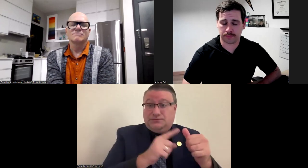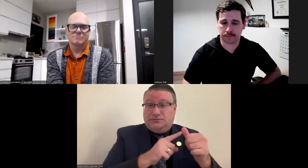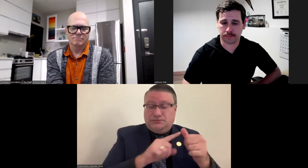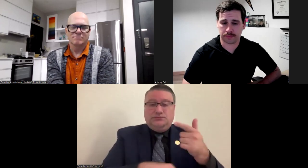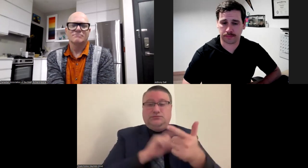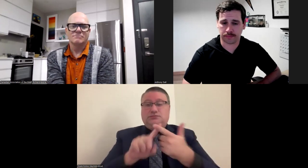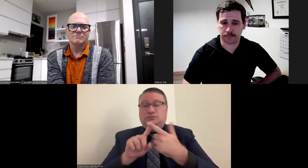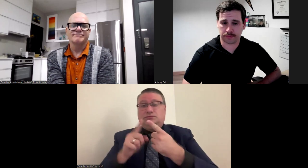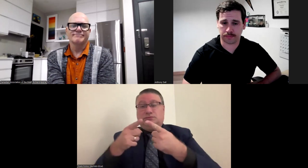on education.